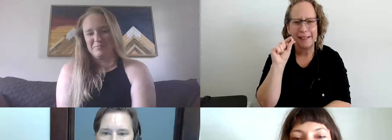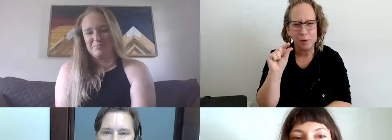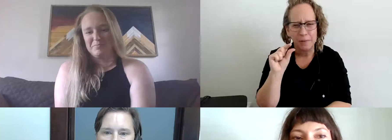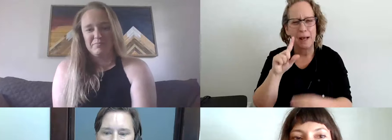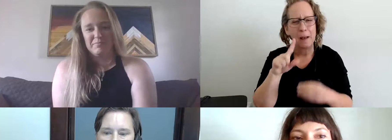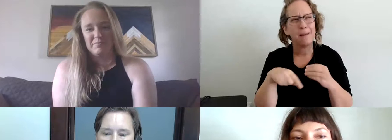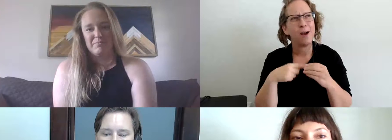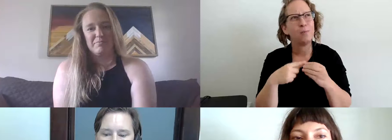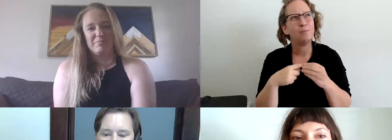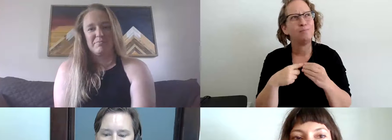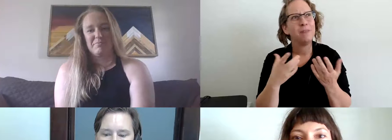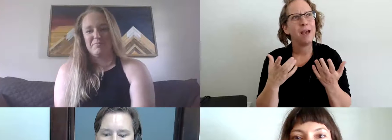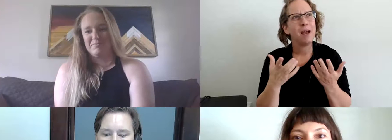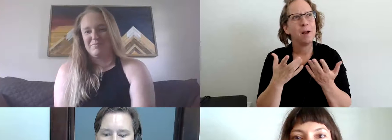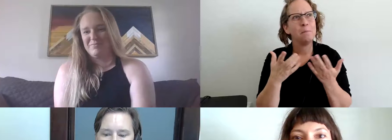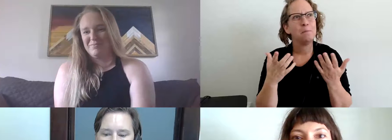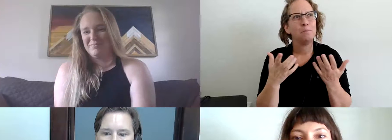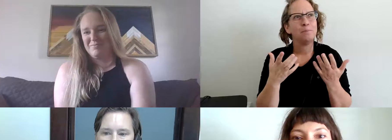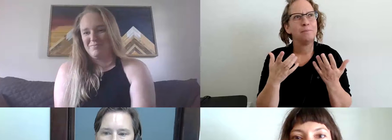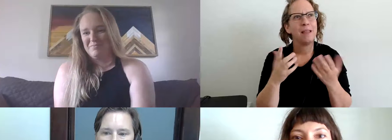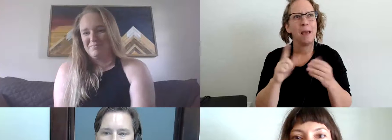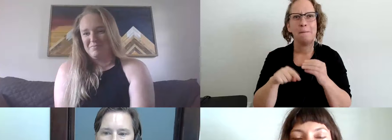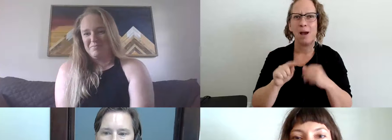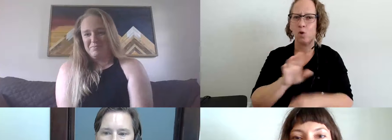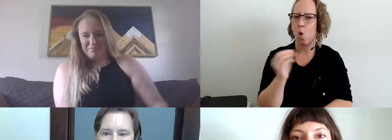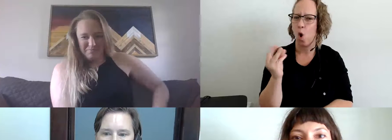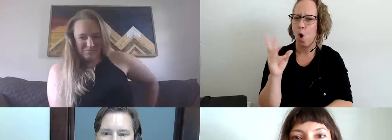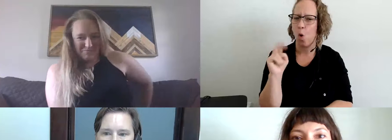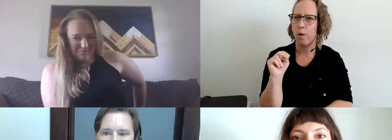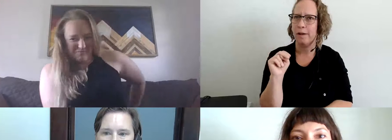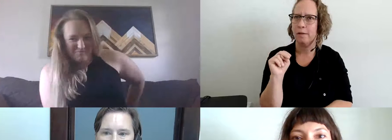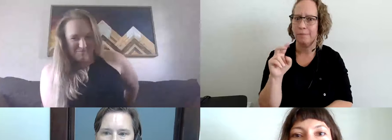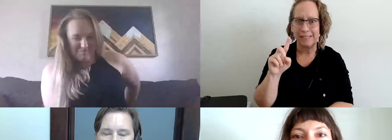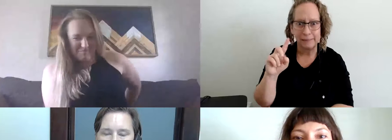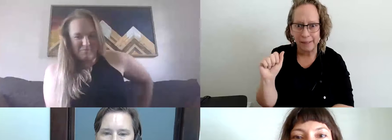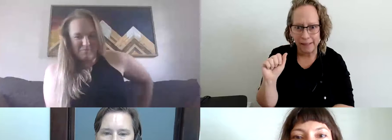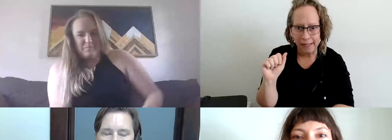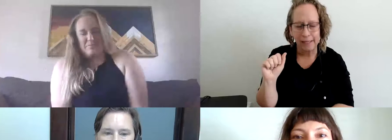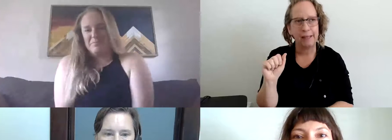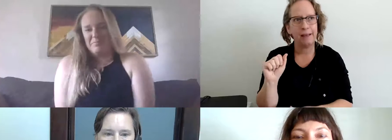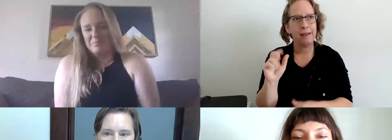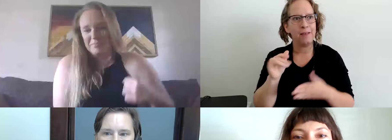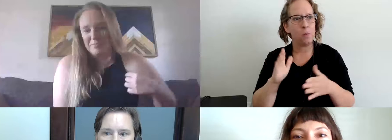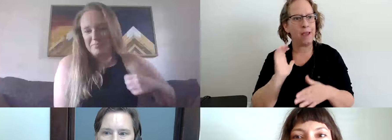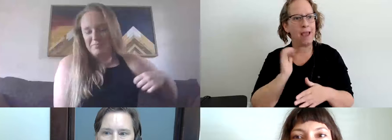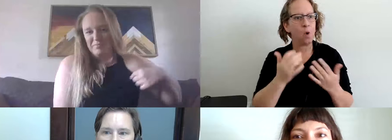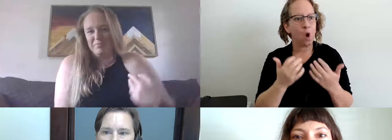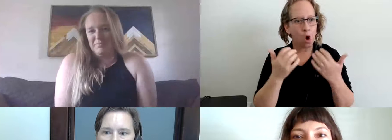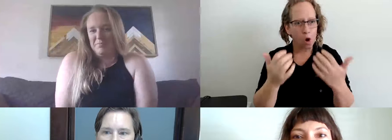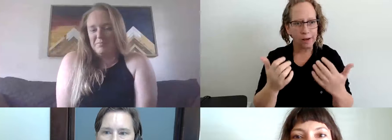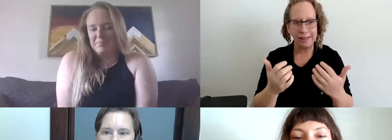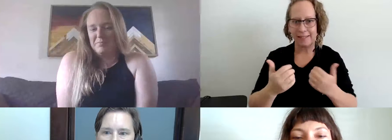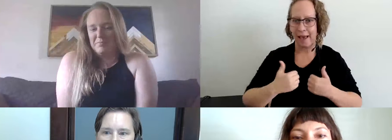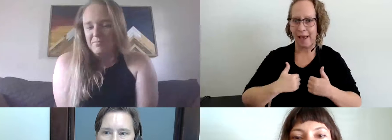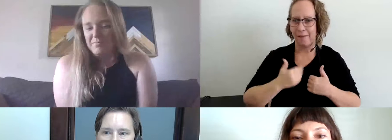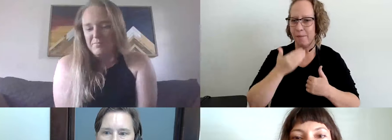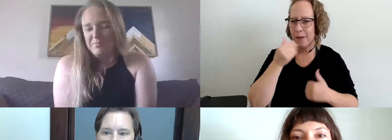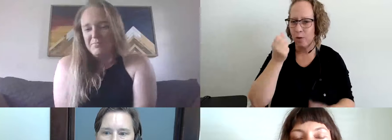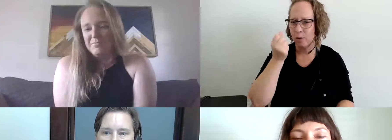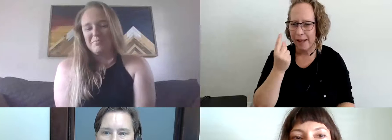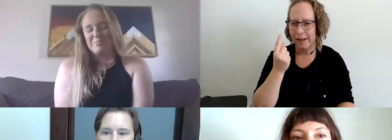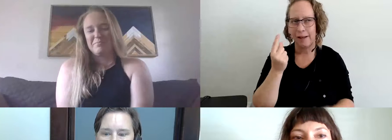terms of a little bit about your own disability, so that our audience will have an understanding